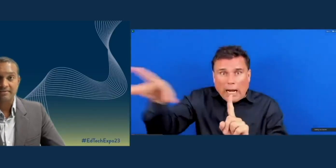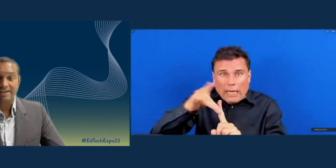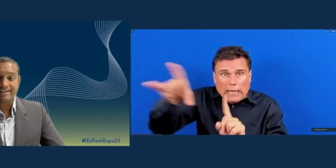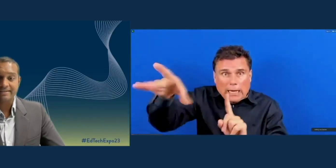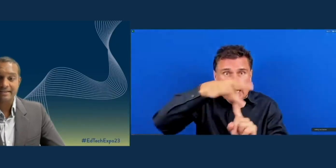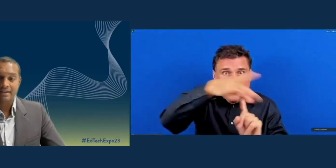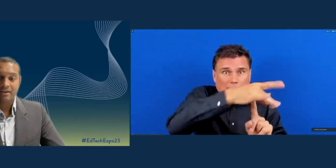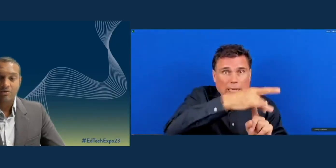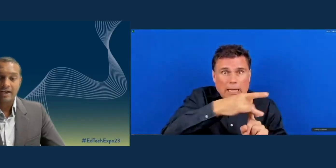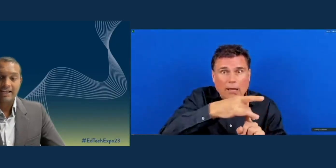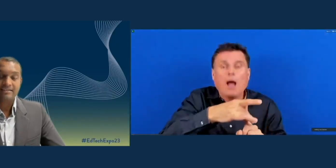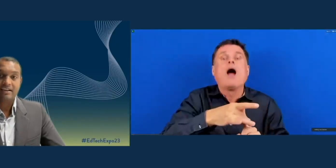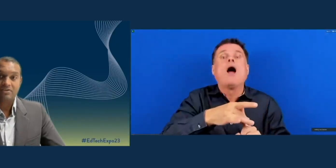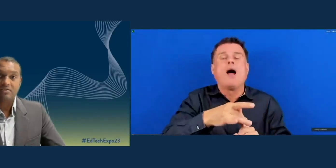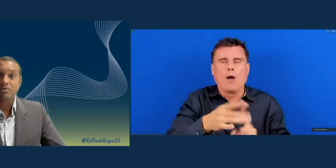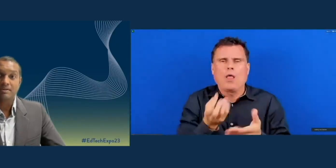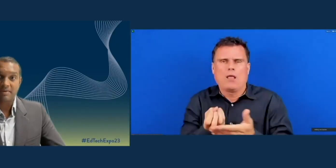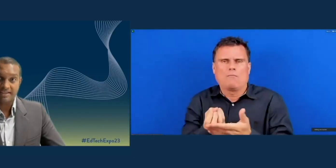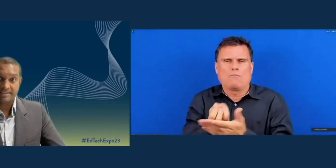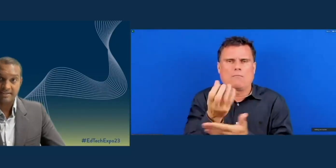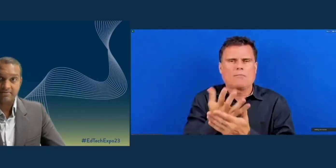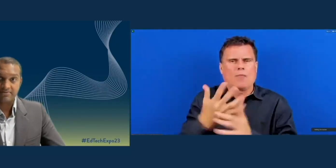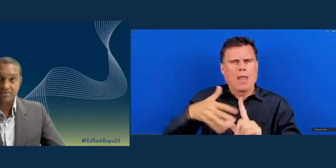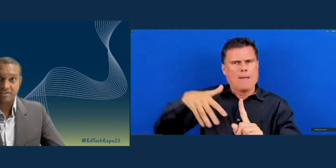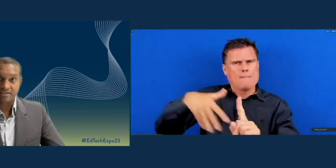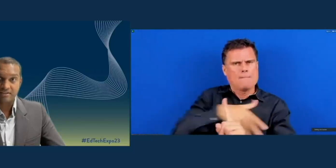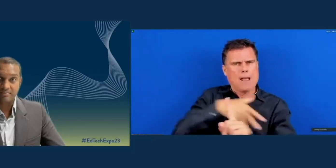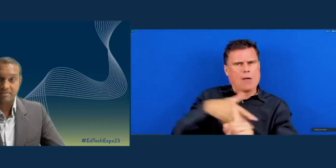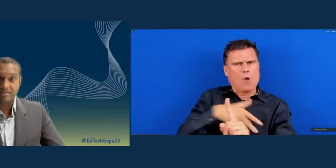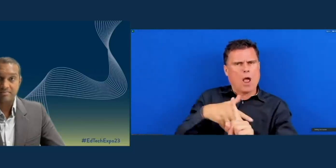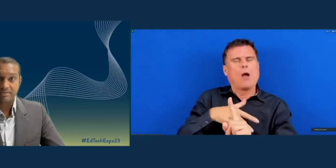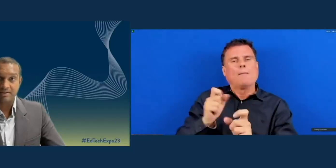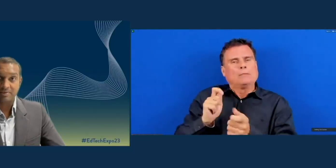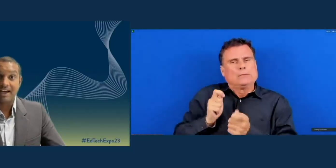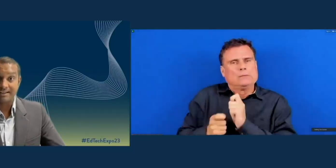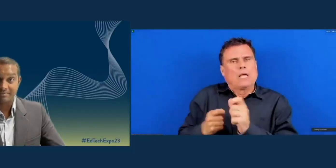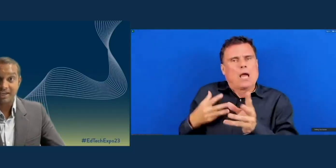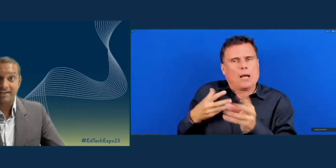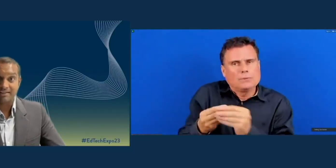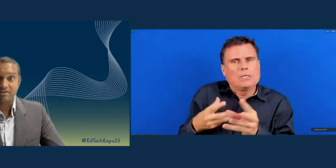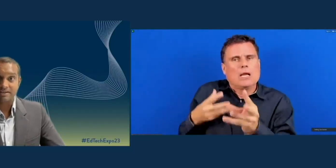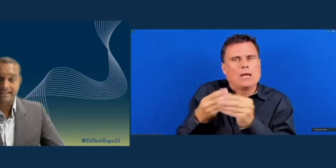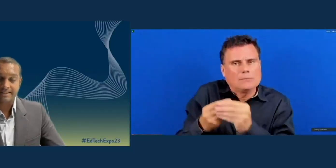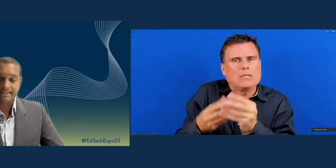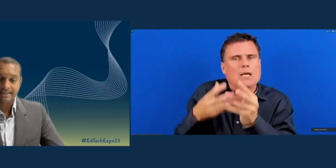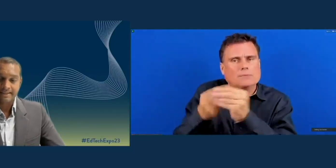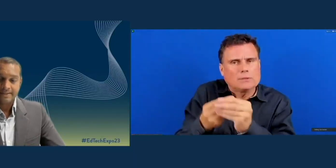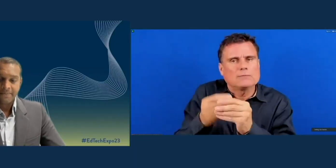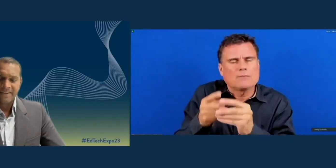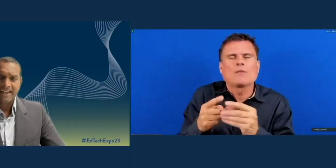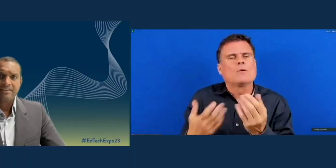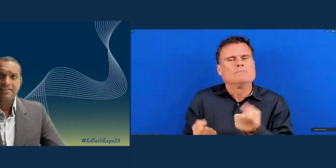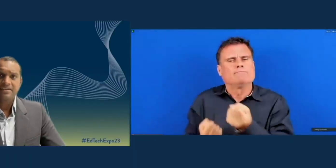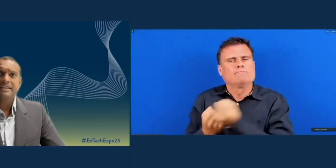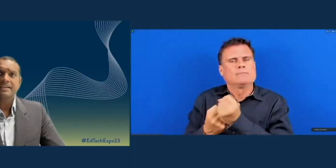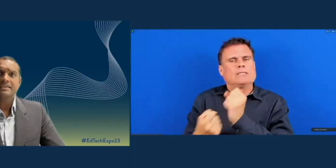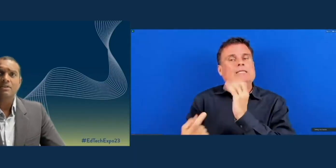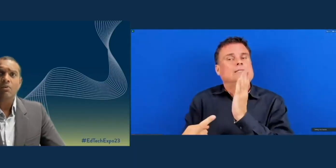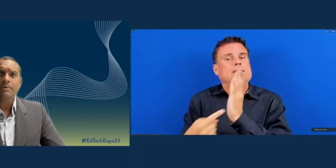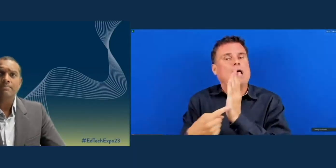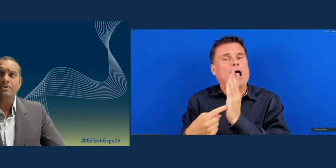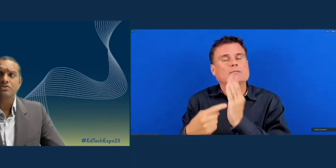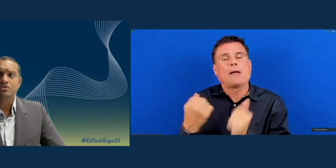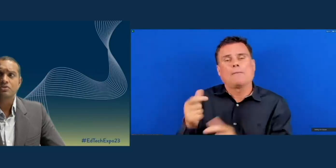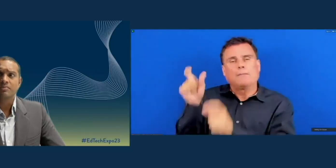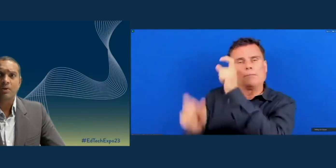and the devices, one has to have a support and maintenance infrastructure behind the content. The other is,